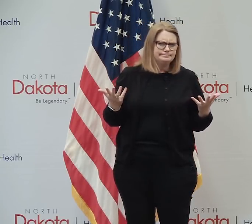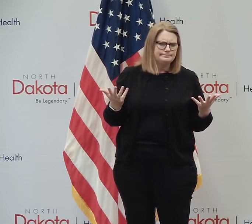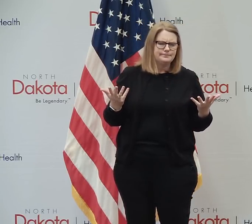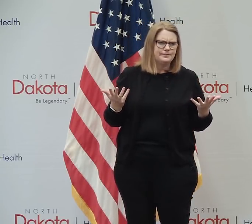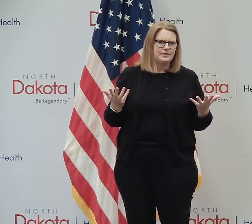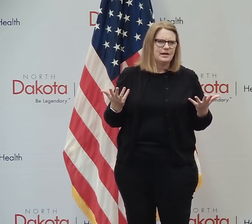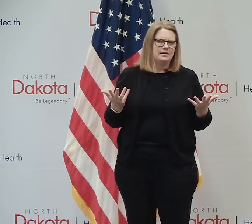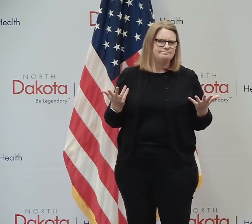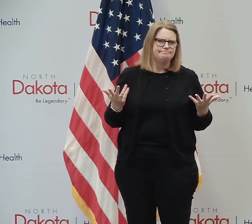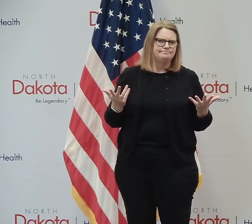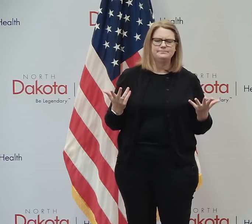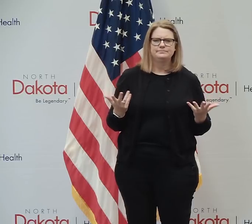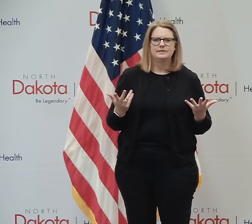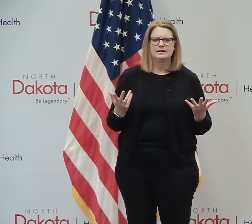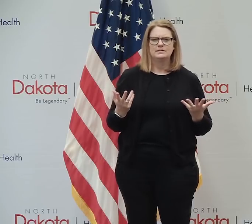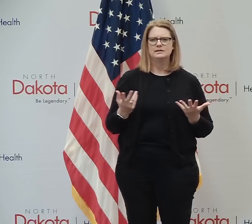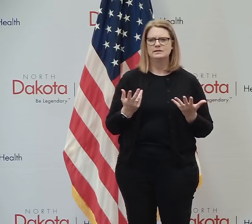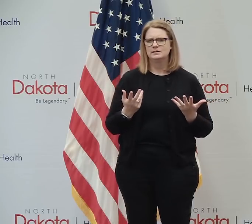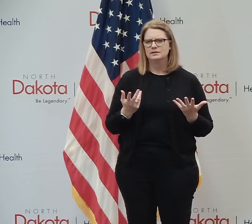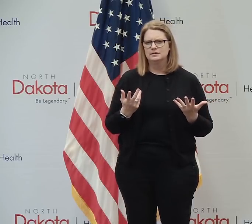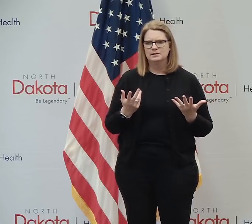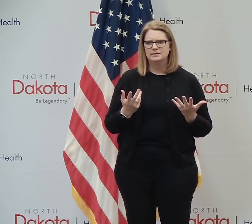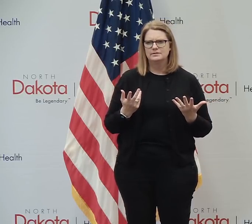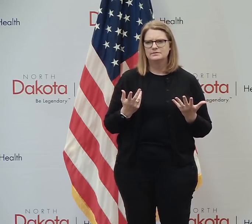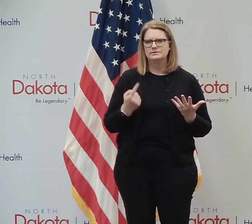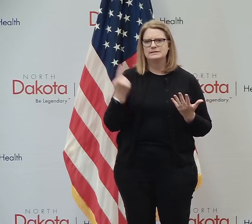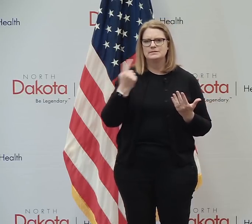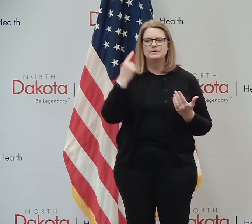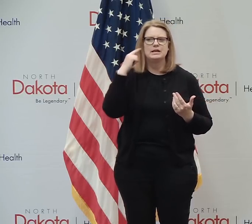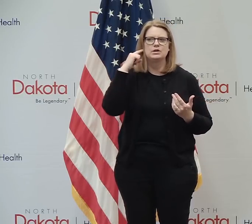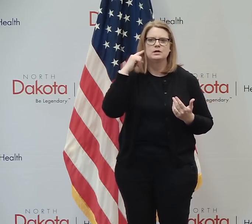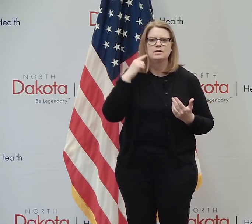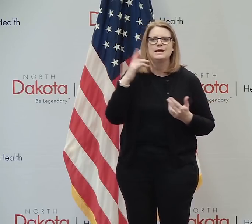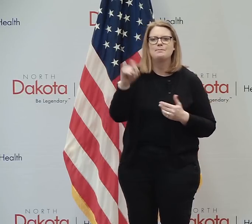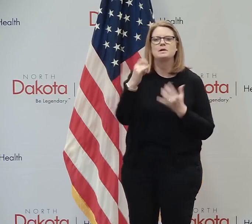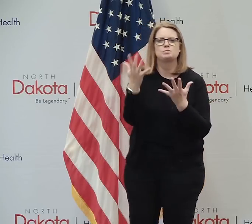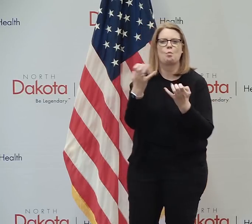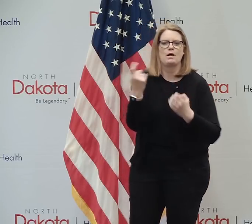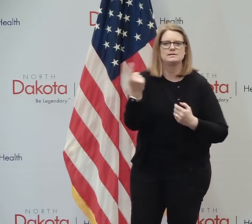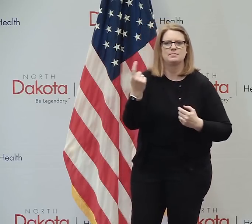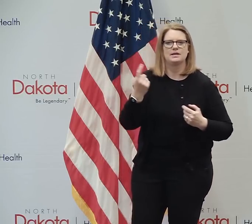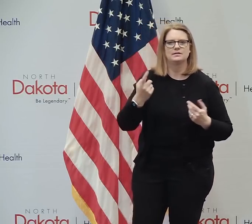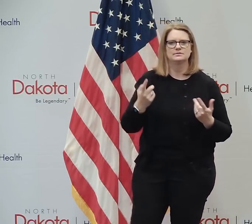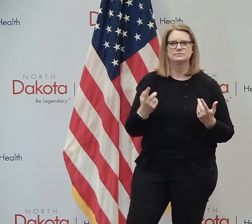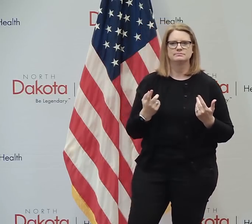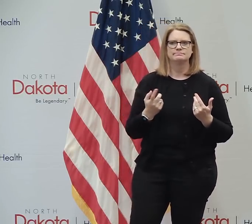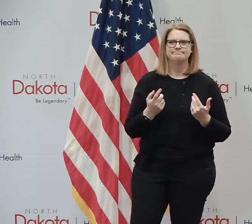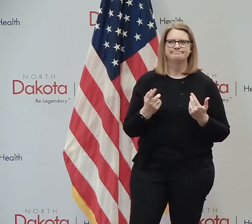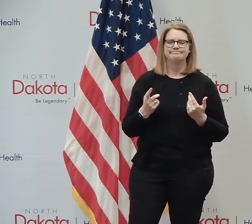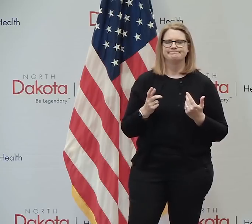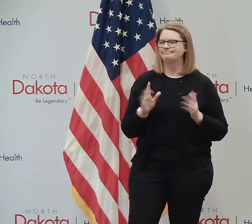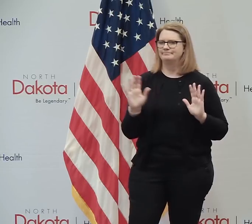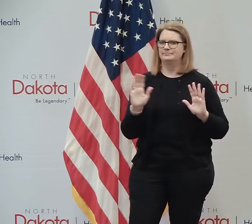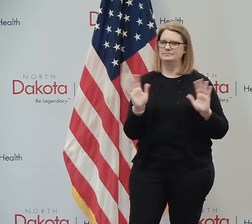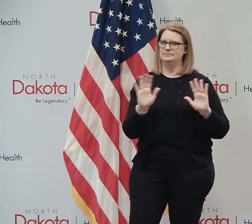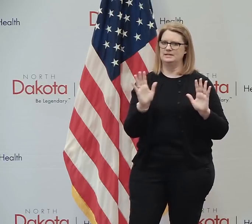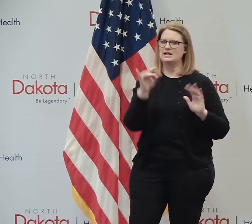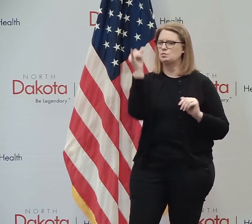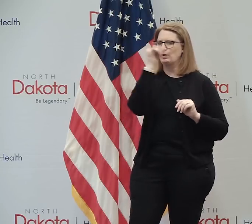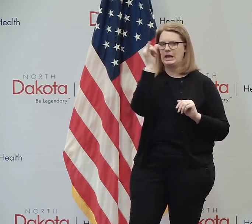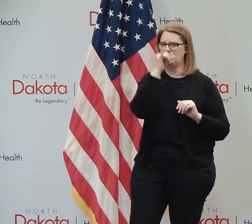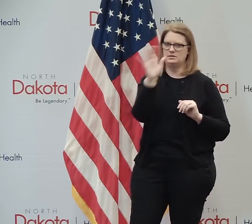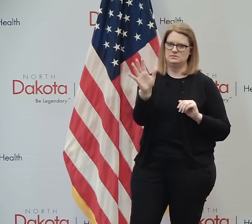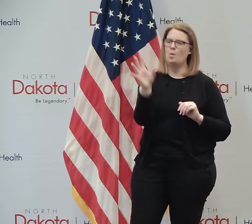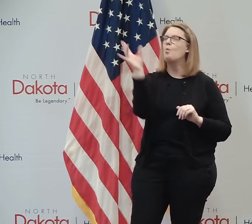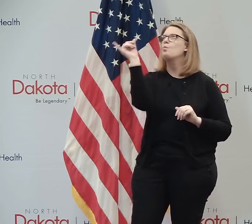I heard somebody say, well, he must want something. That is as close to ridiculous as you can